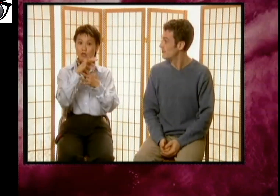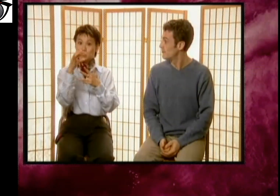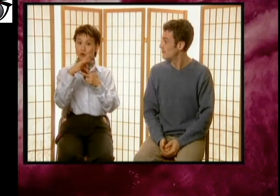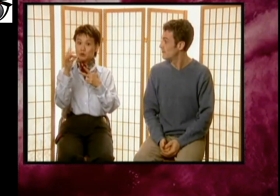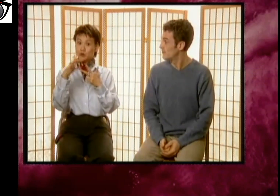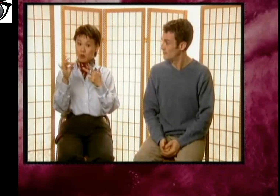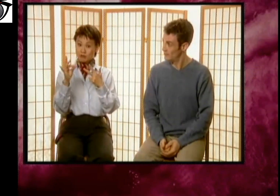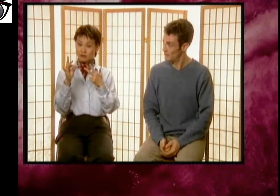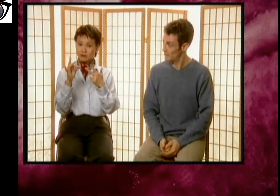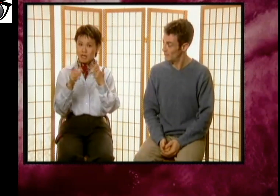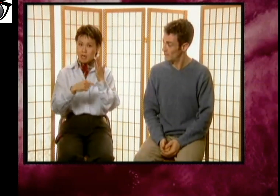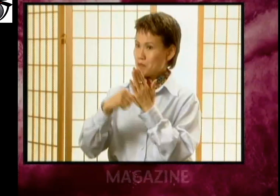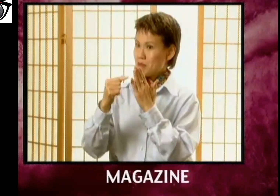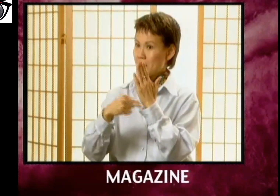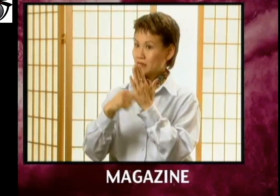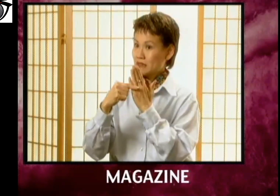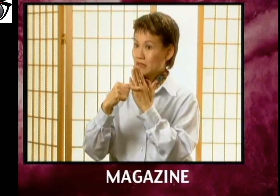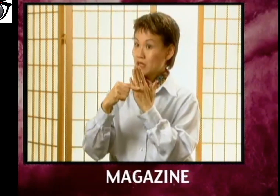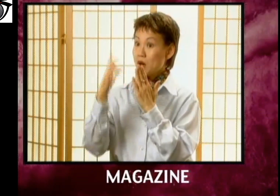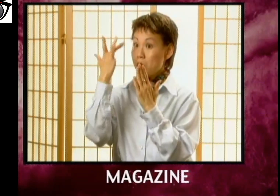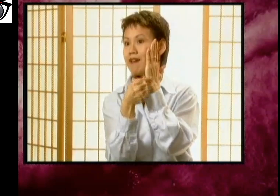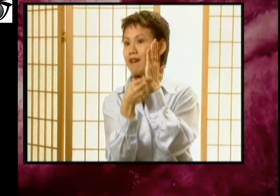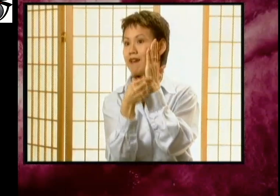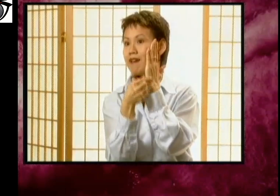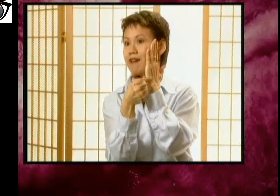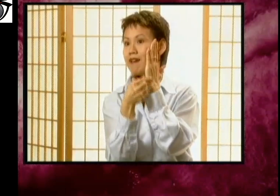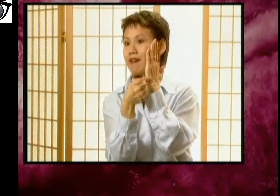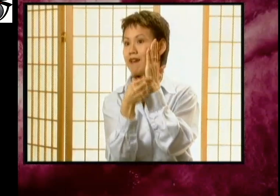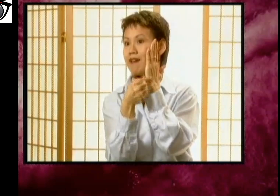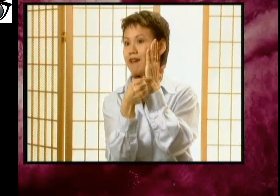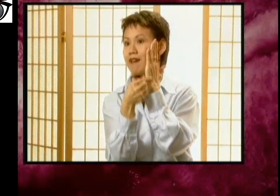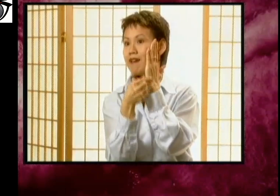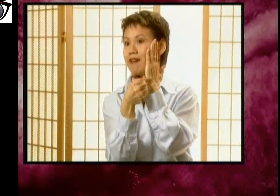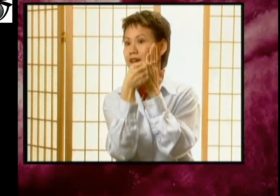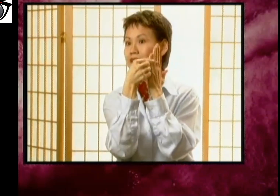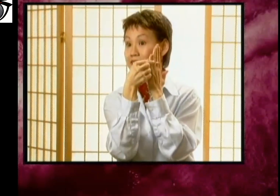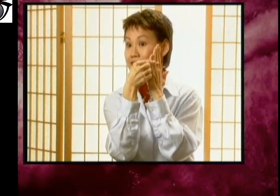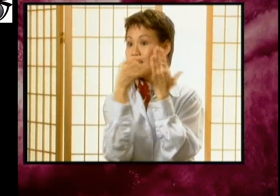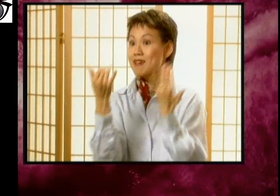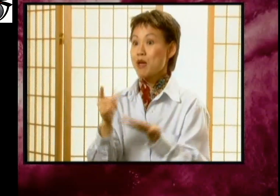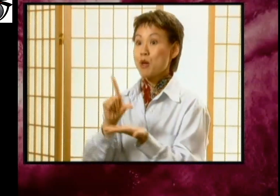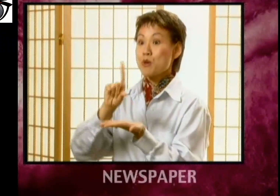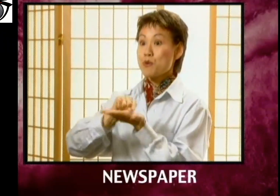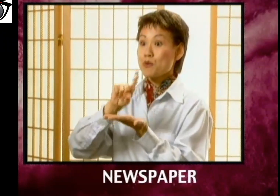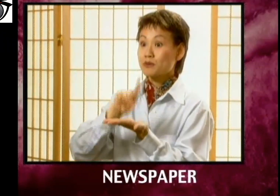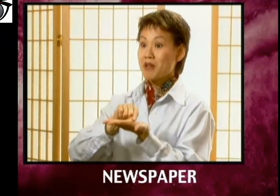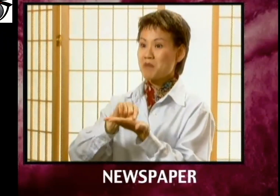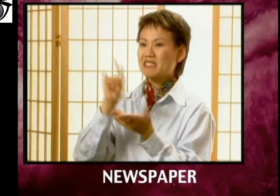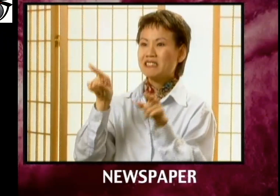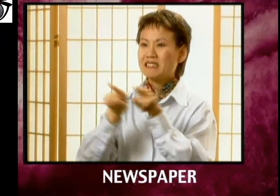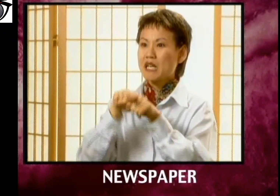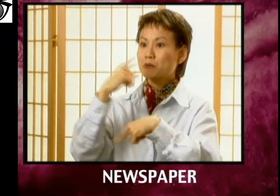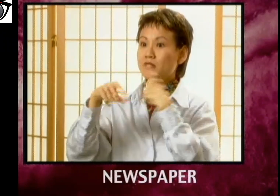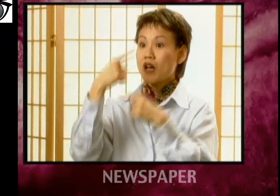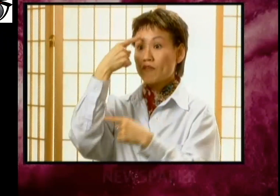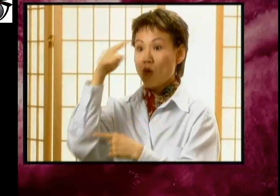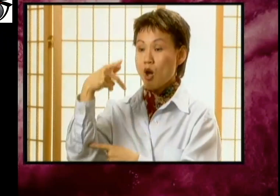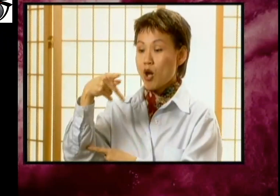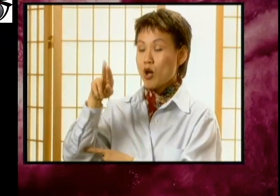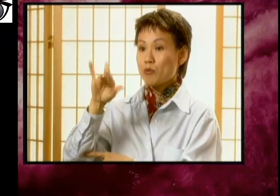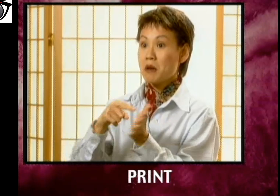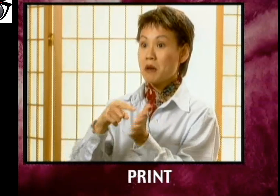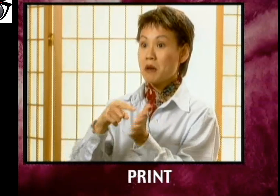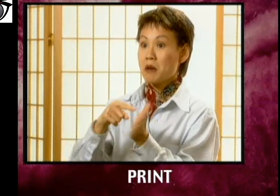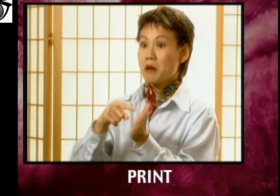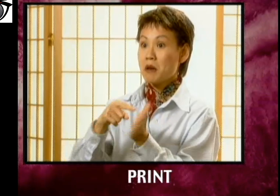Okay, now my 3 choices. Magazine, like the spine of a magazine. Newspaper, that's